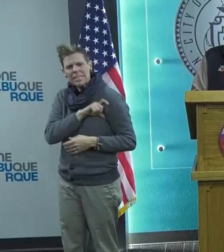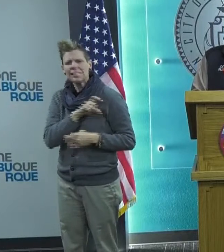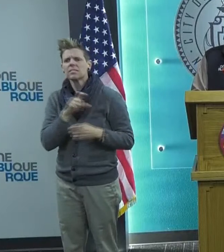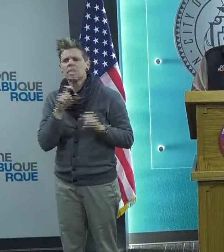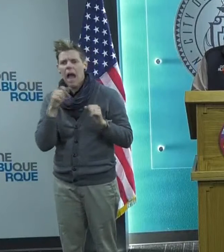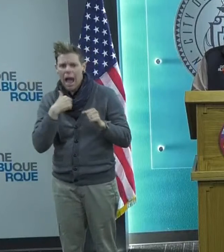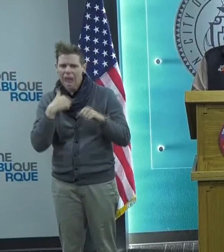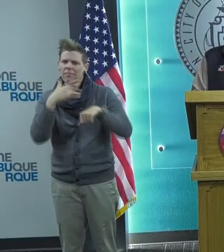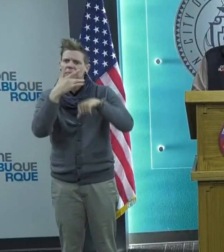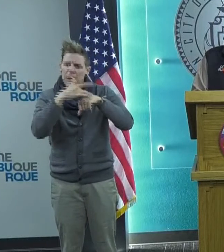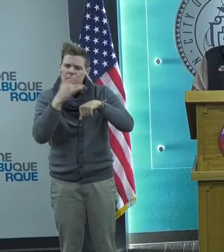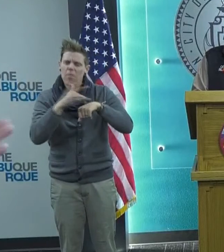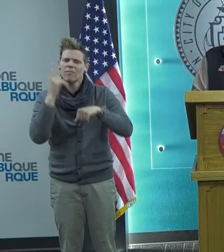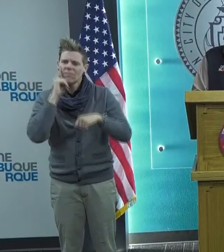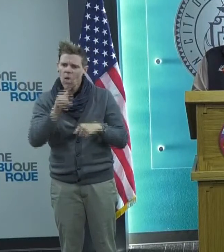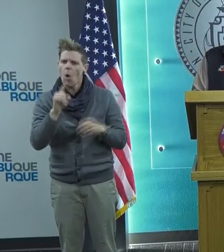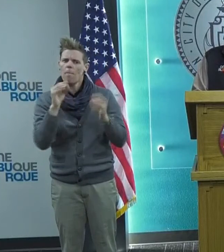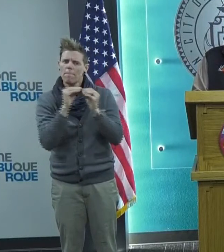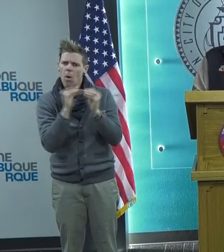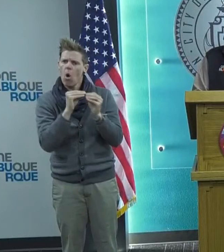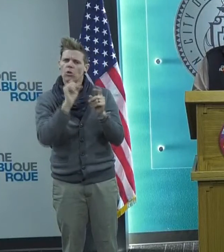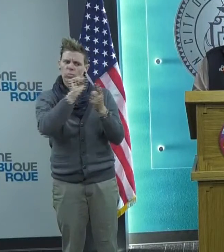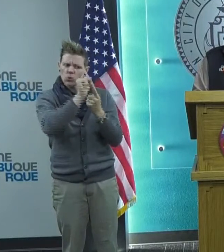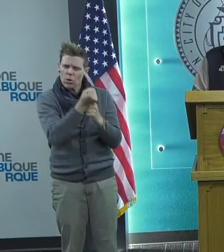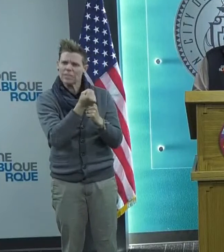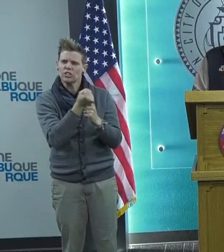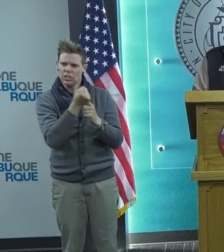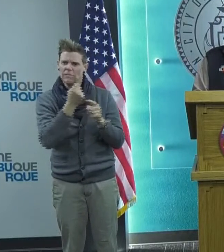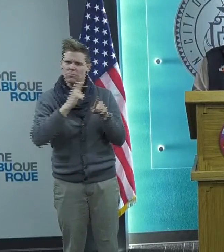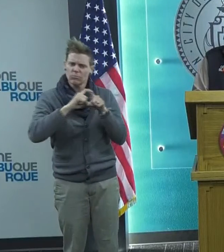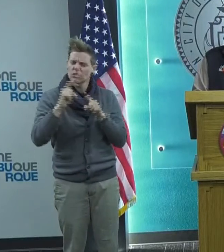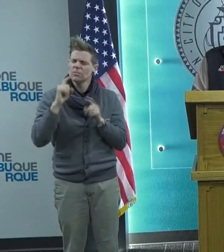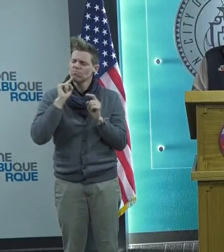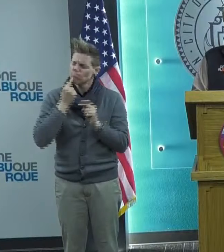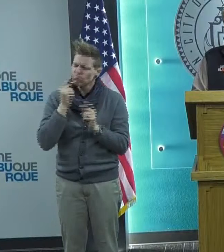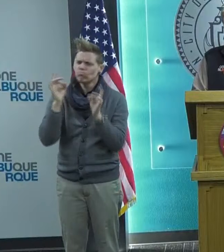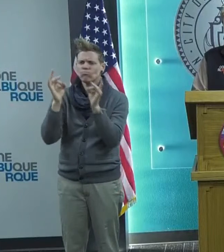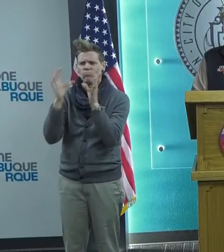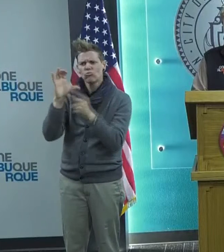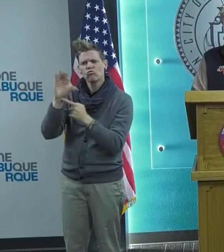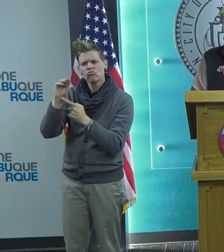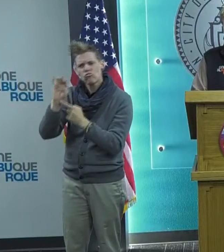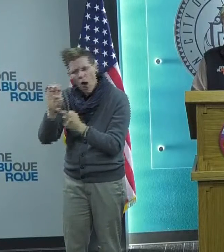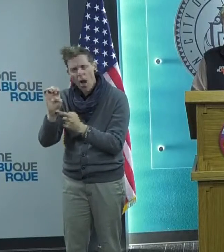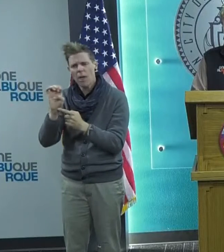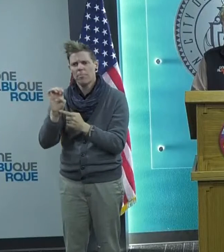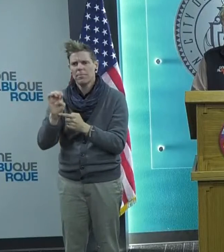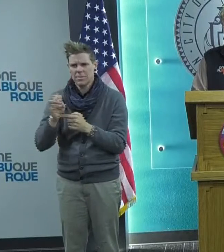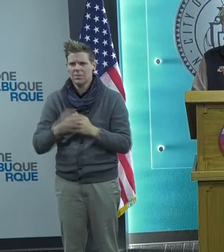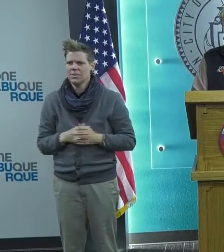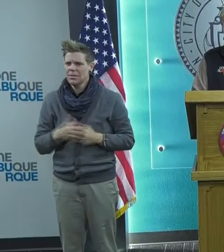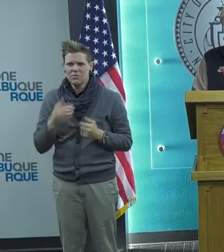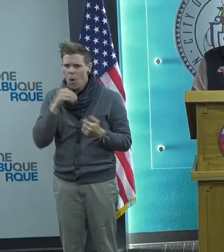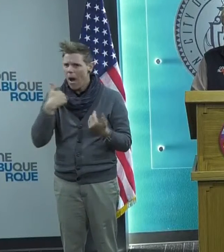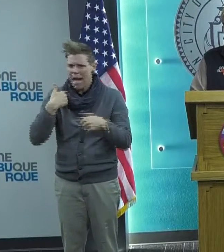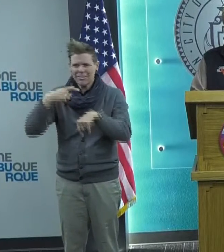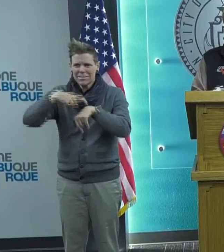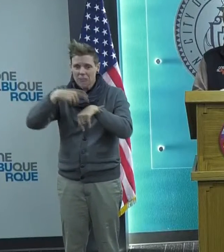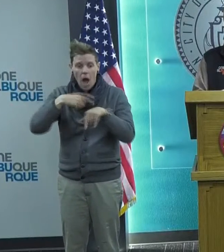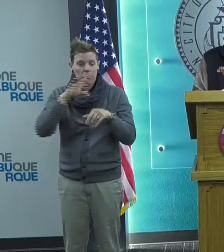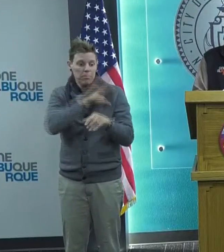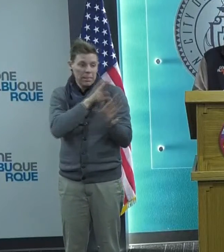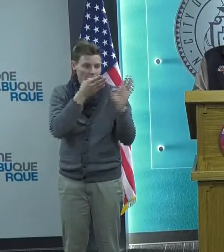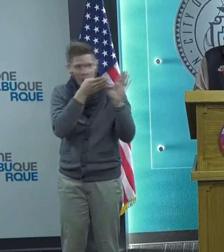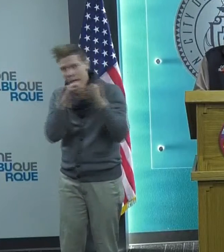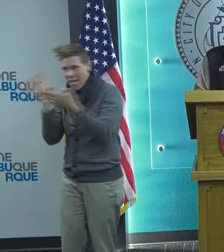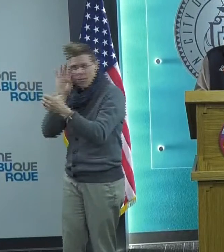involved in this, because we desperately need them working on violent crime, as we know. So we appreciate all these other departments stepping up so that APD